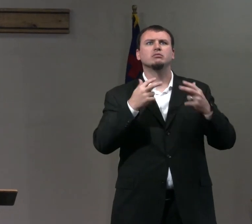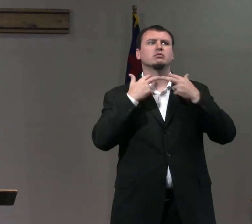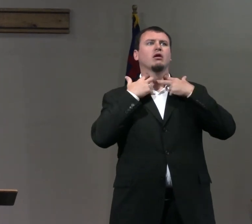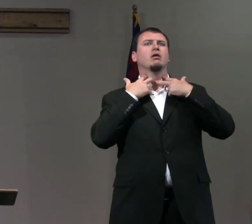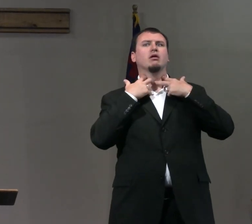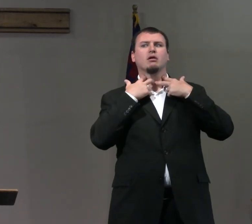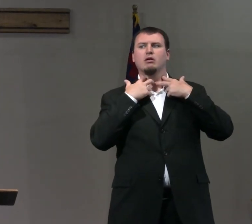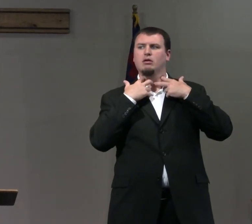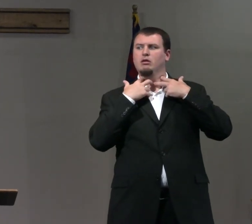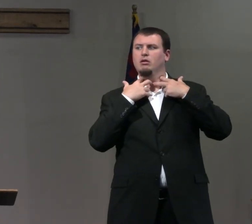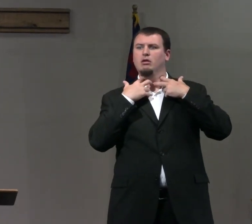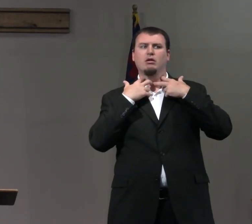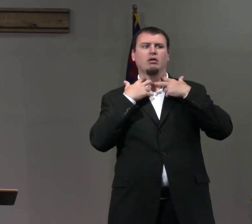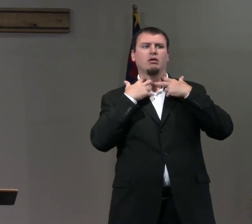You want to be ready, you don't want to get